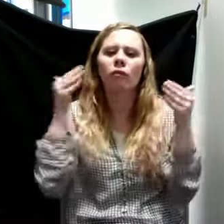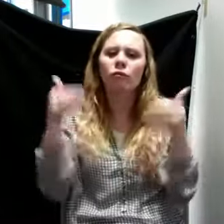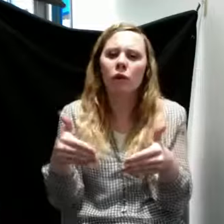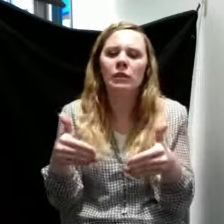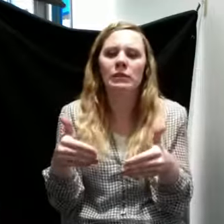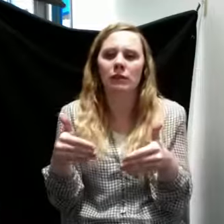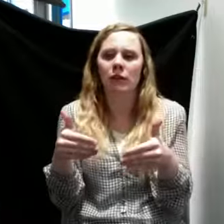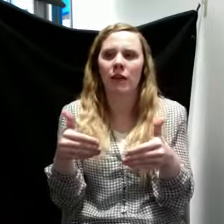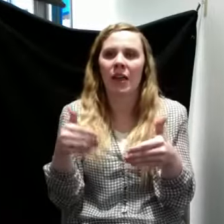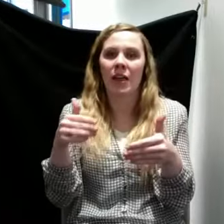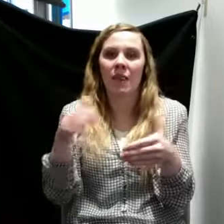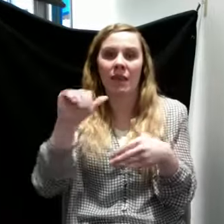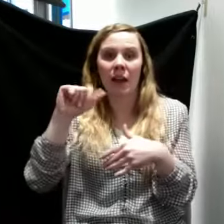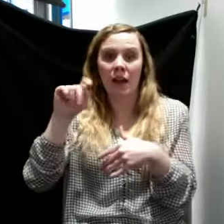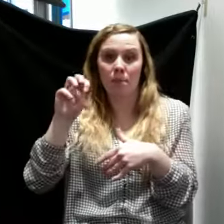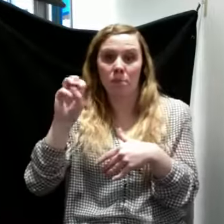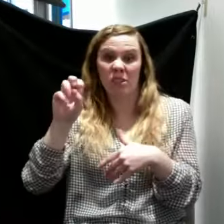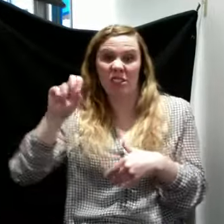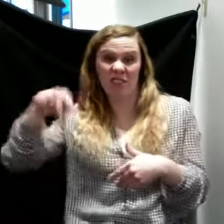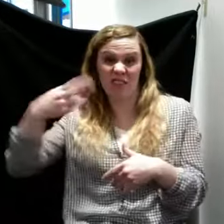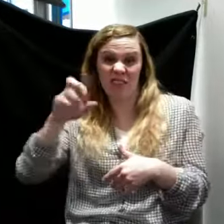the atmosphere can hold. Next term.